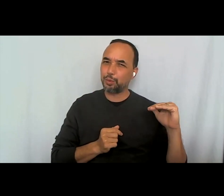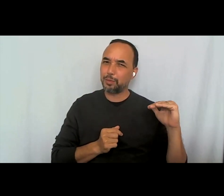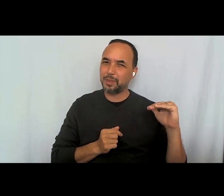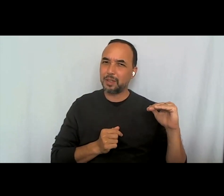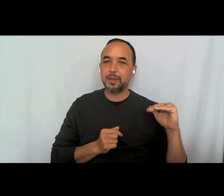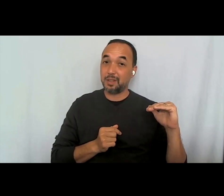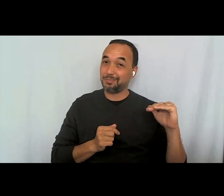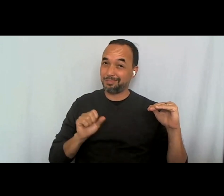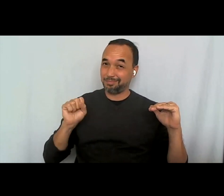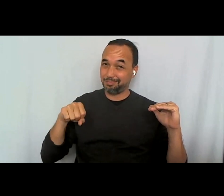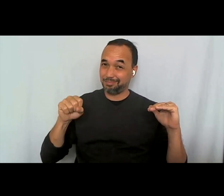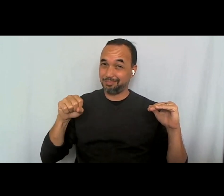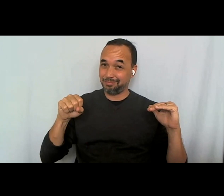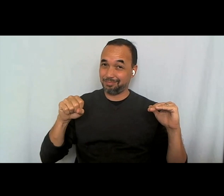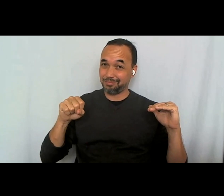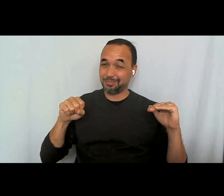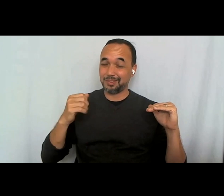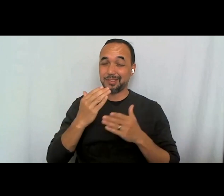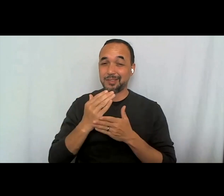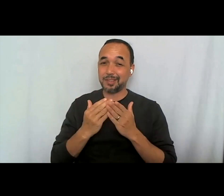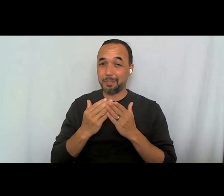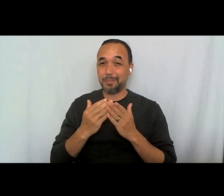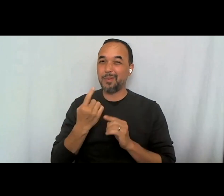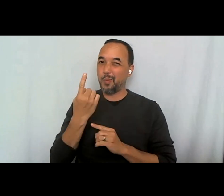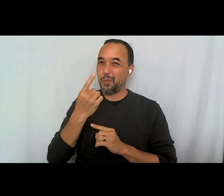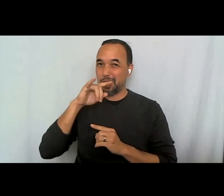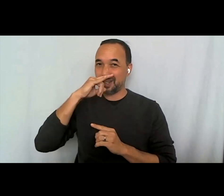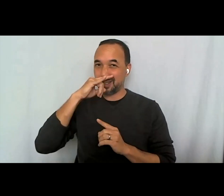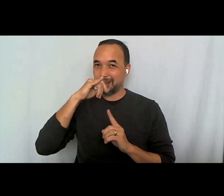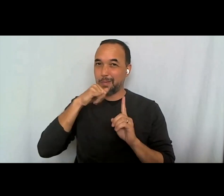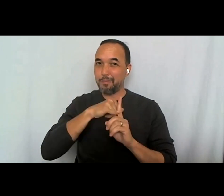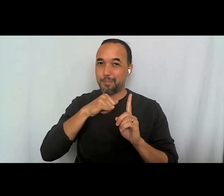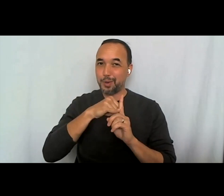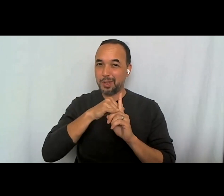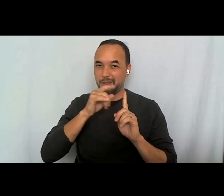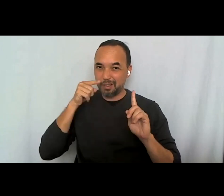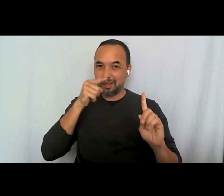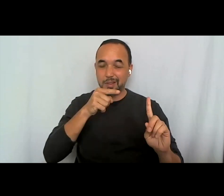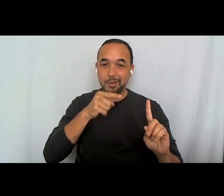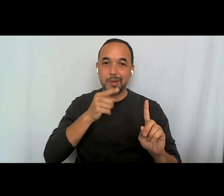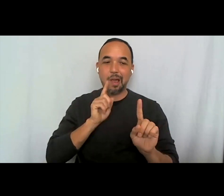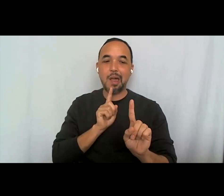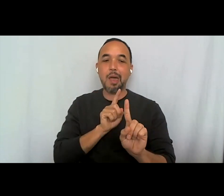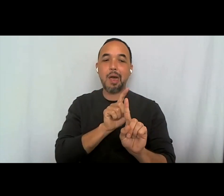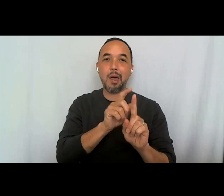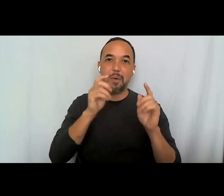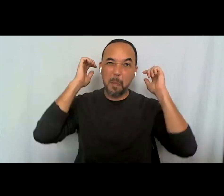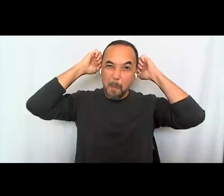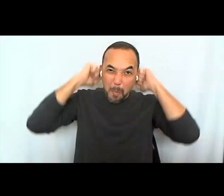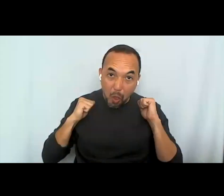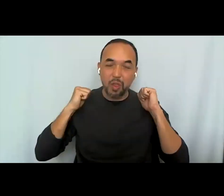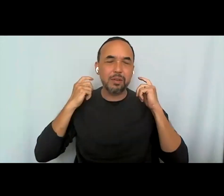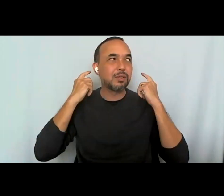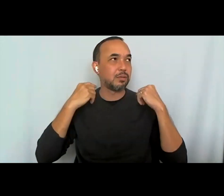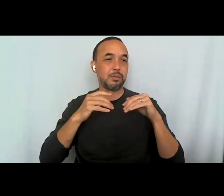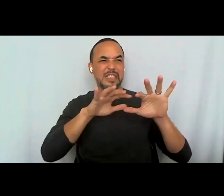targeted by one child who would sneak up behind him and pull his hearing aids. So I mean,